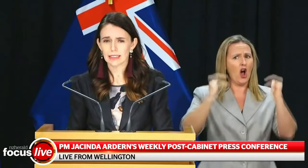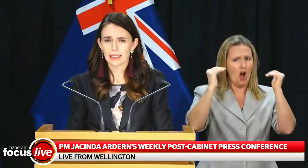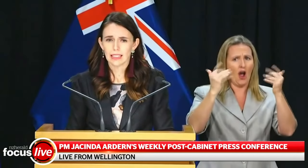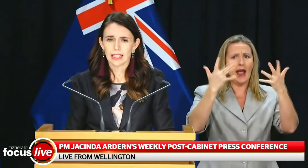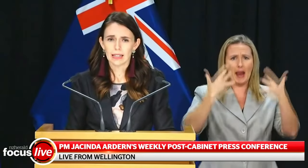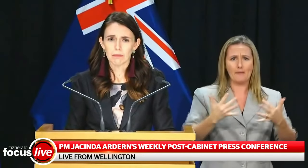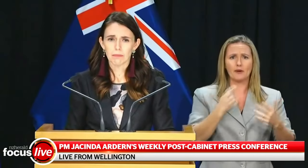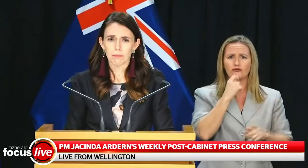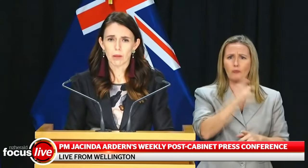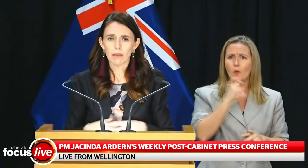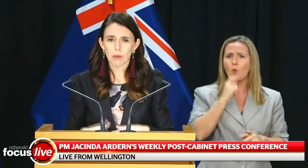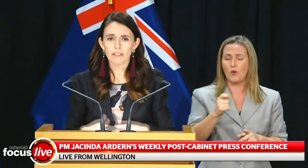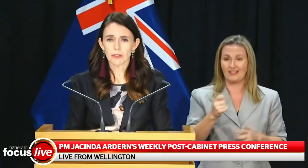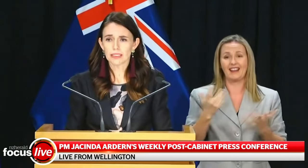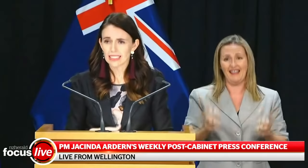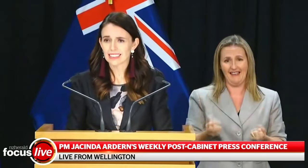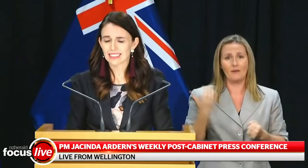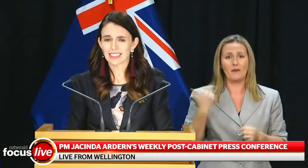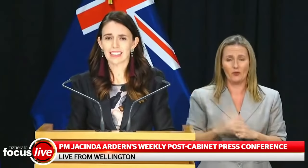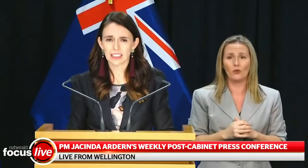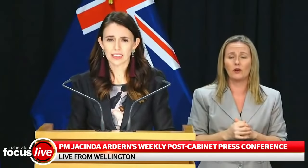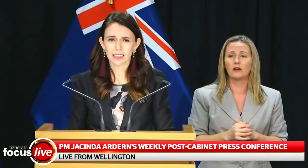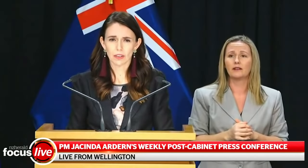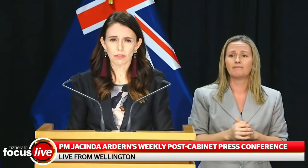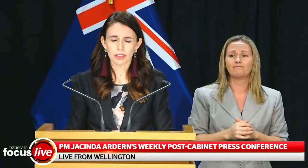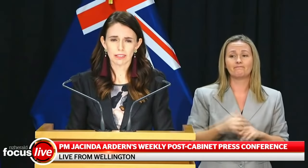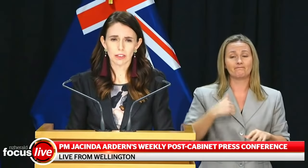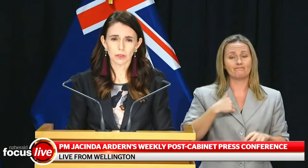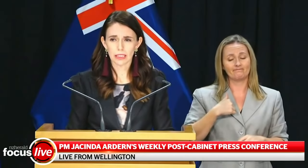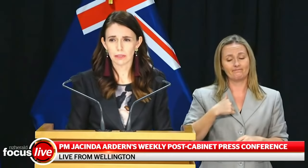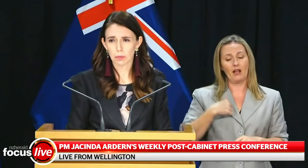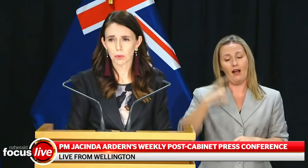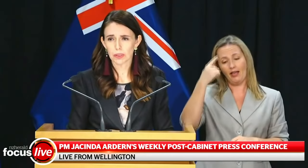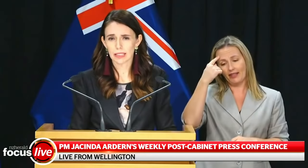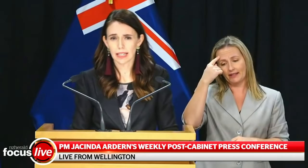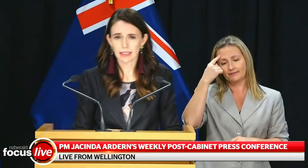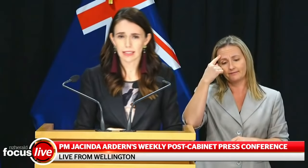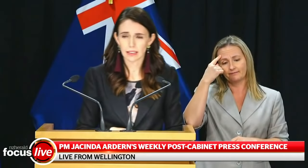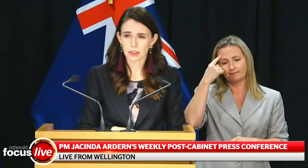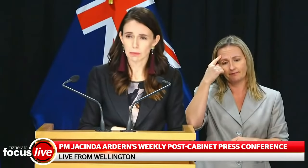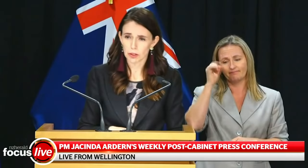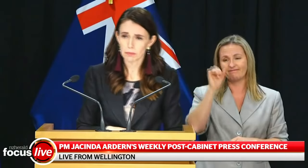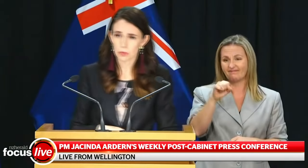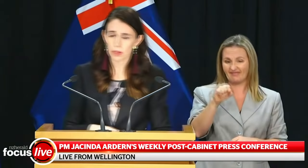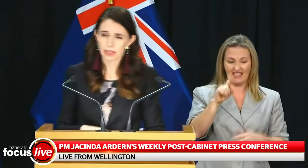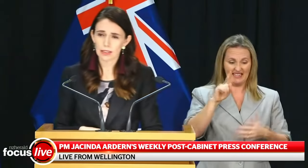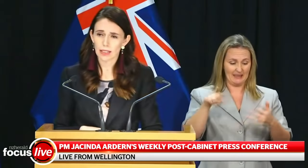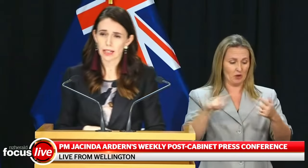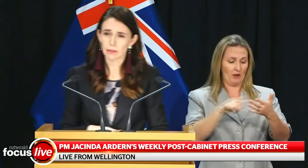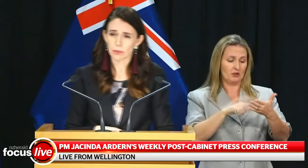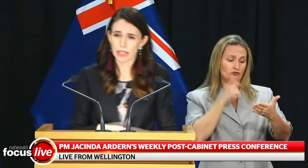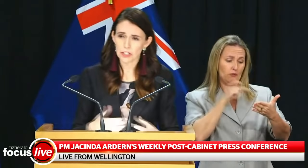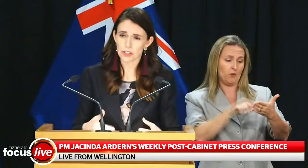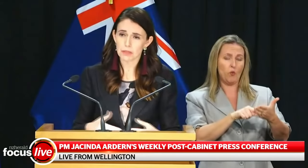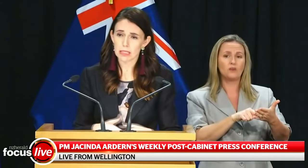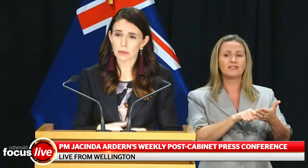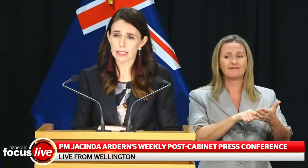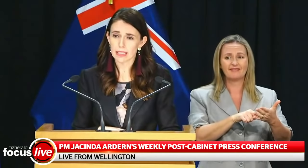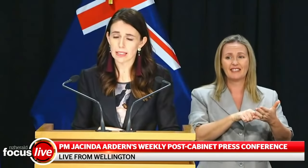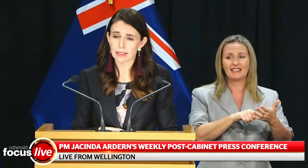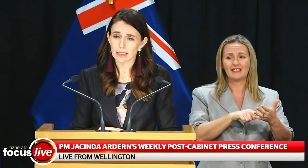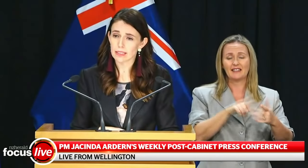there. My view is, yes, that actually often you'll hear reports that it is sometimes within